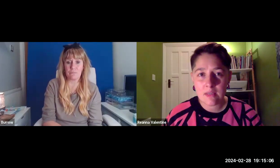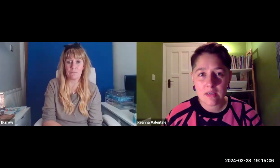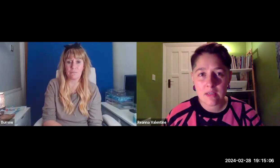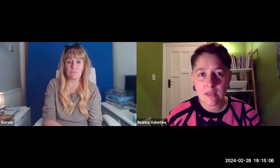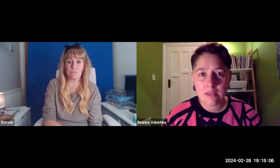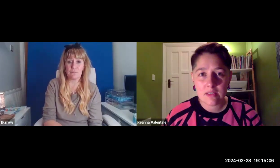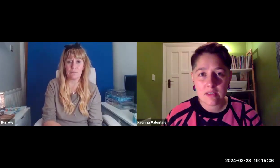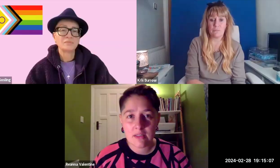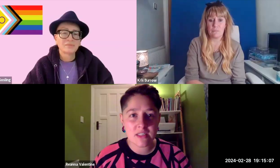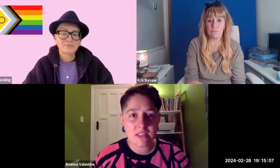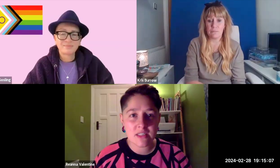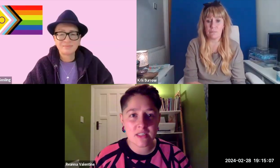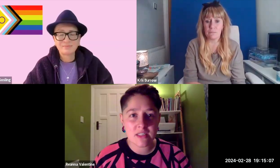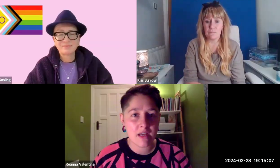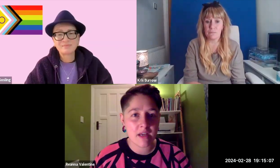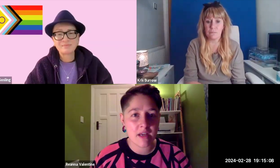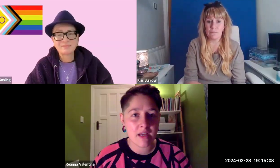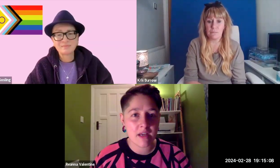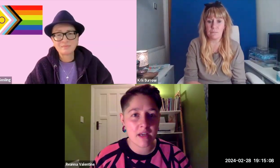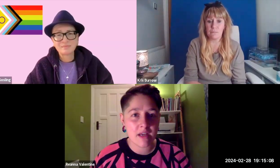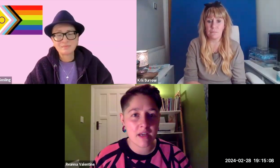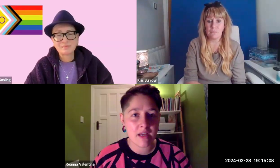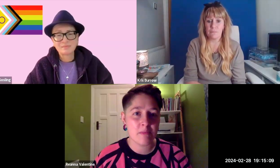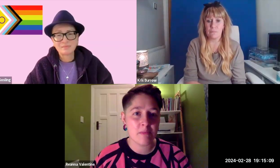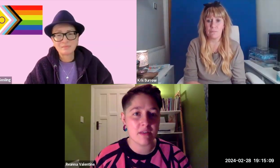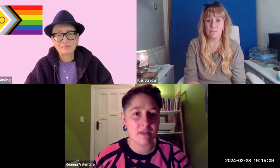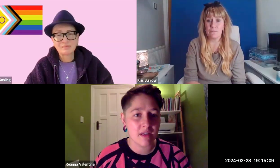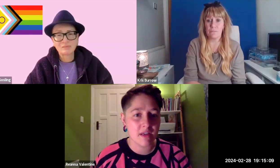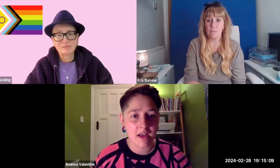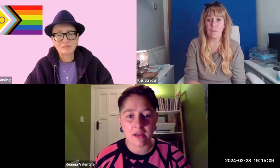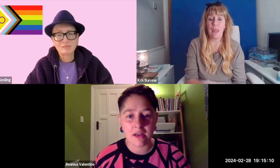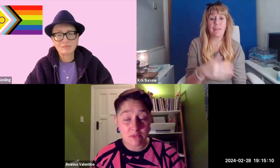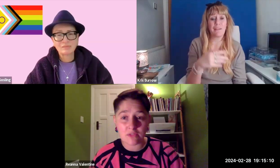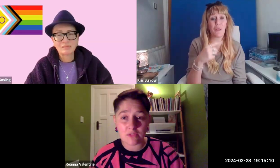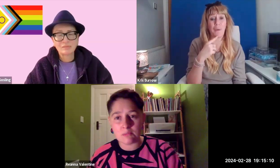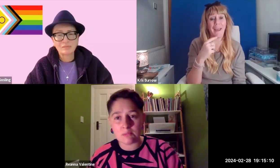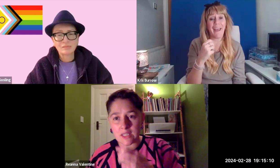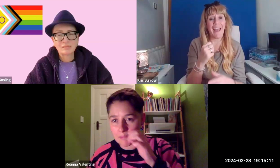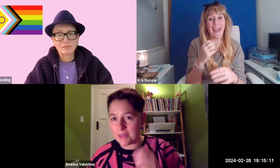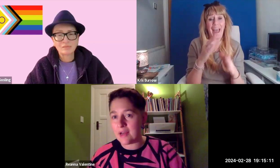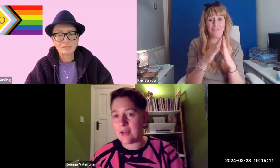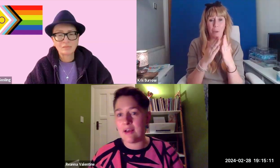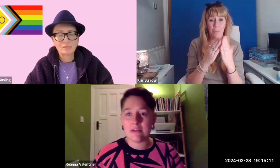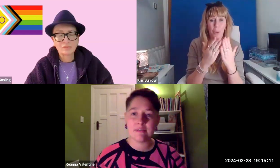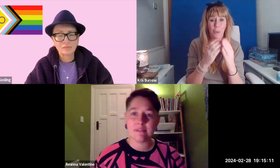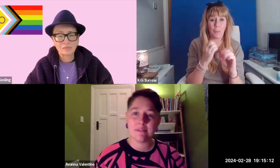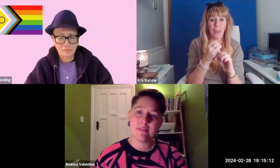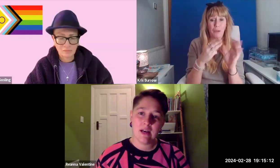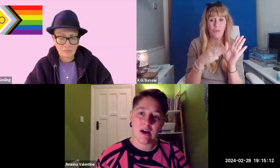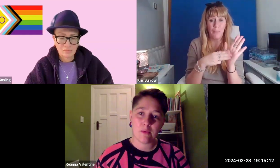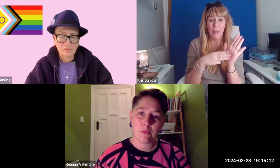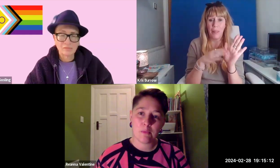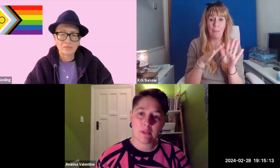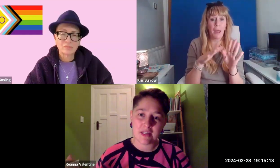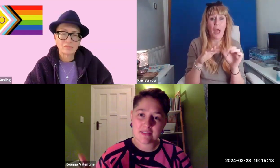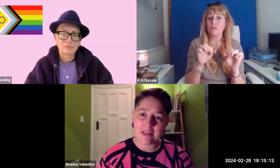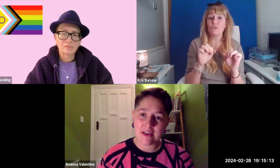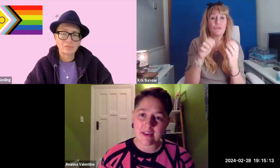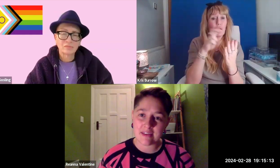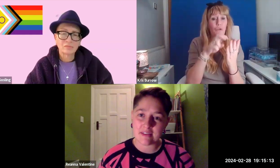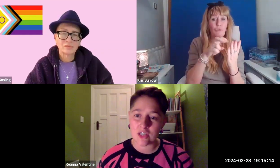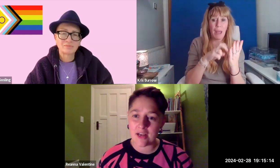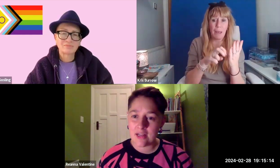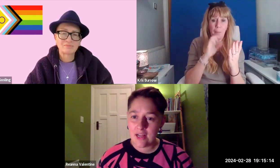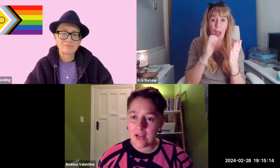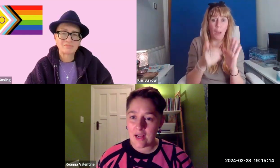June mentioned I have a book with my grandmother, which I didn't read from today. But I will put the link